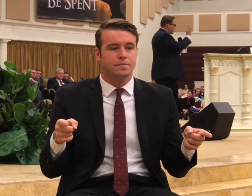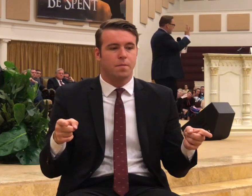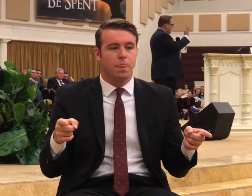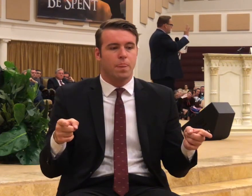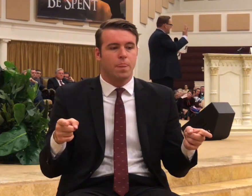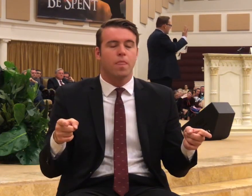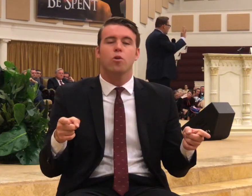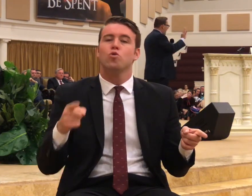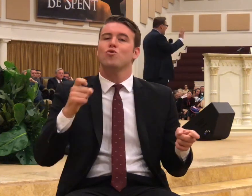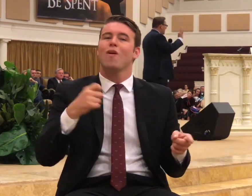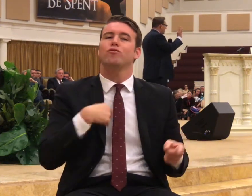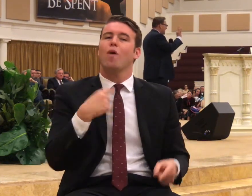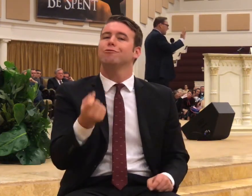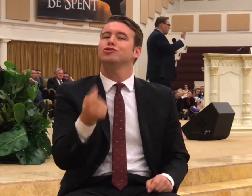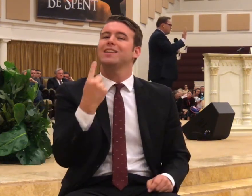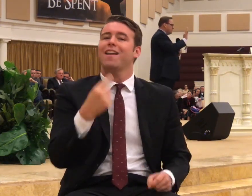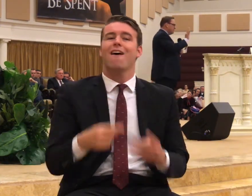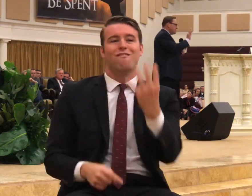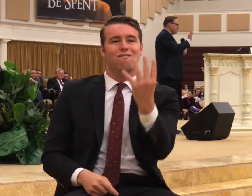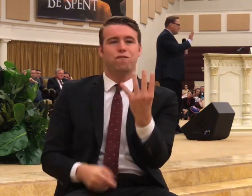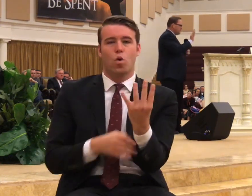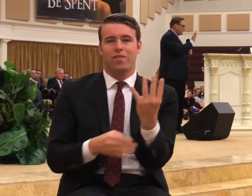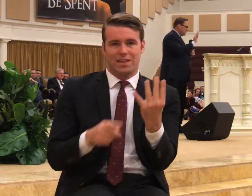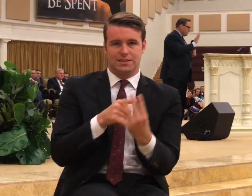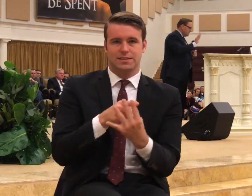four things you got to understand why they come.